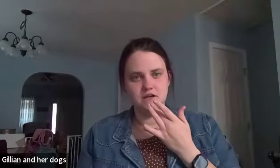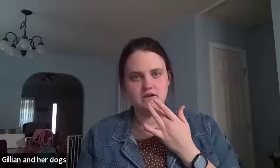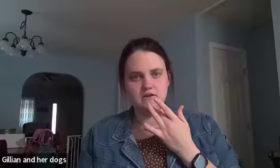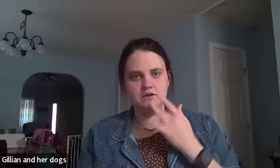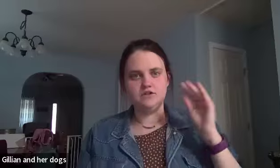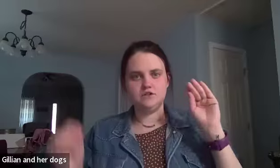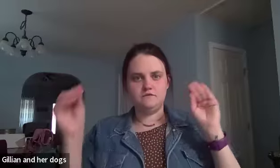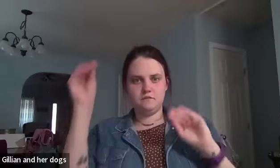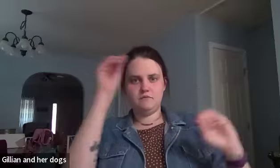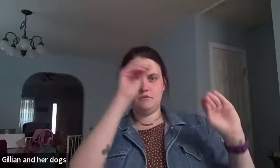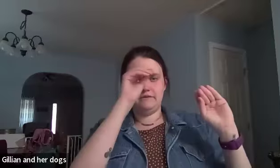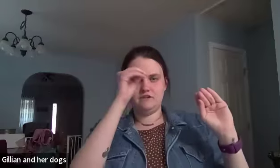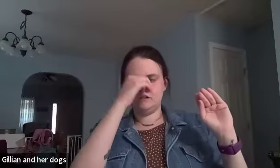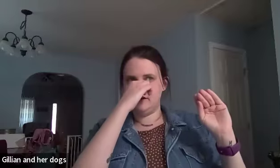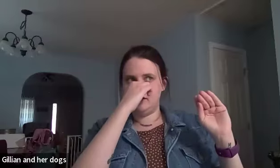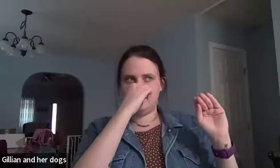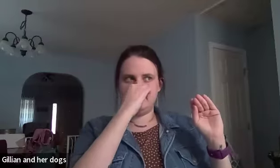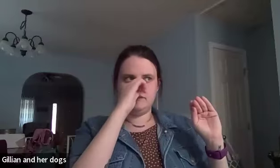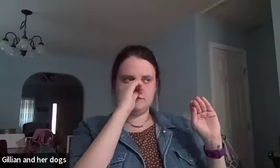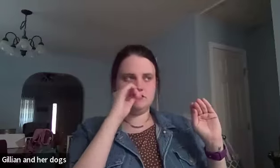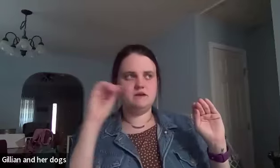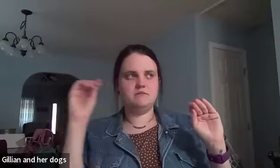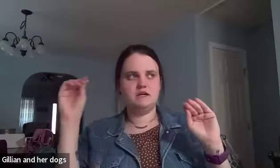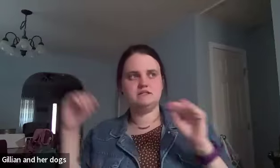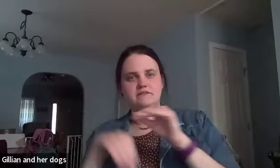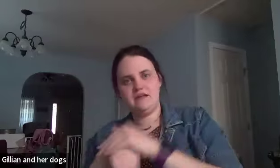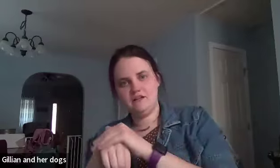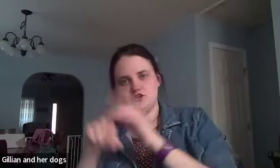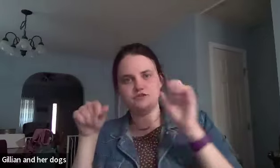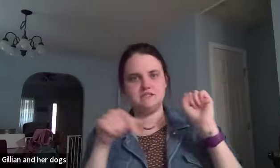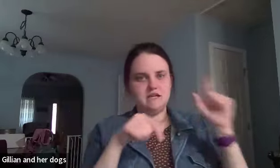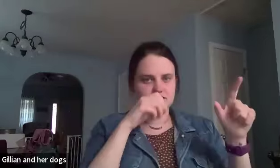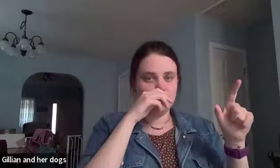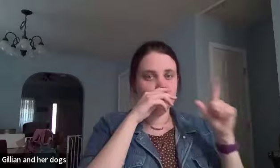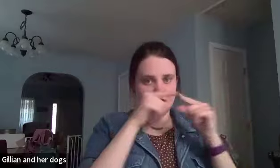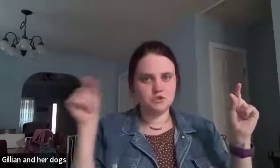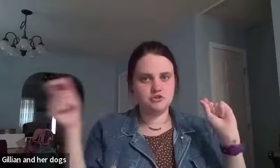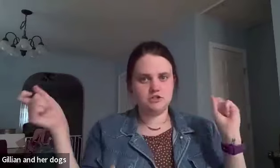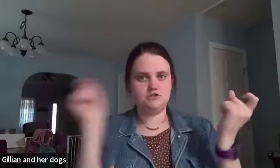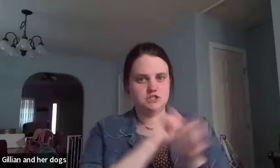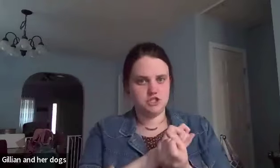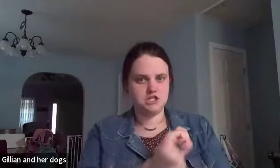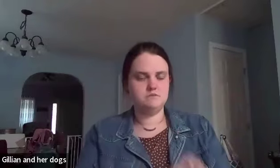Okay. So if you remember when we talked about, because we talked about in the beginning, is like the English versus ASL, the grammar structure does change a